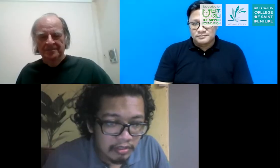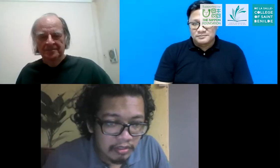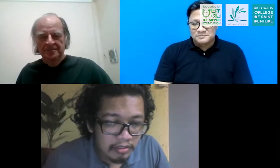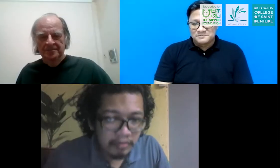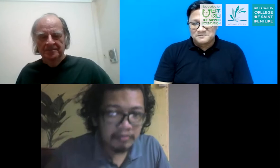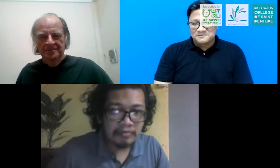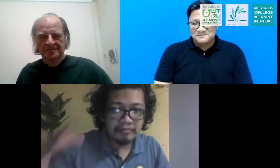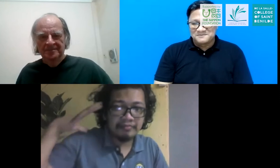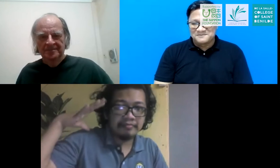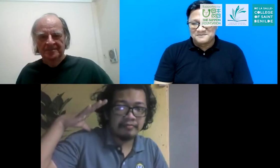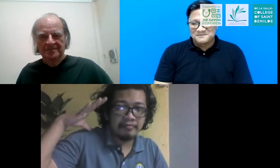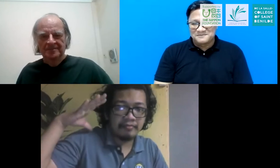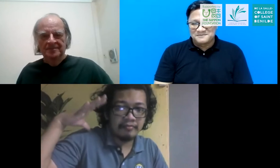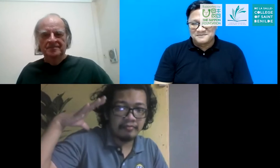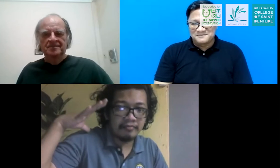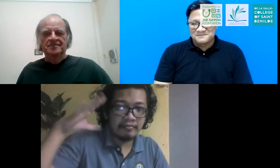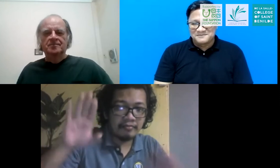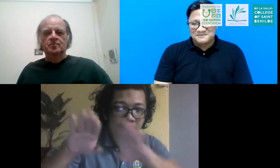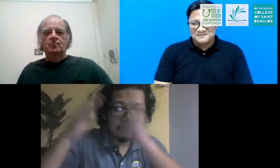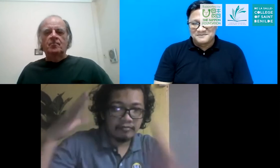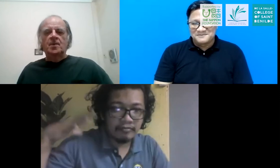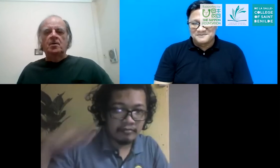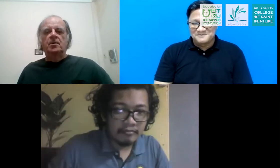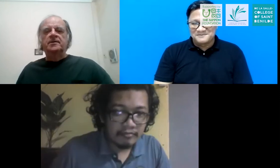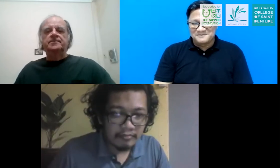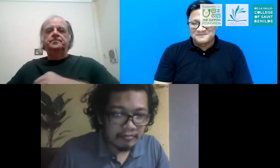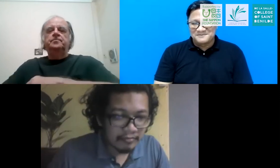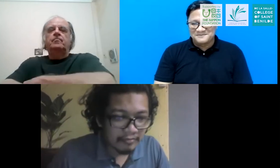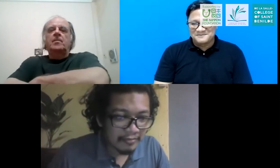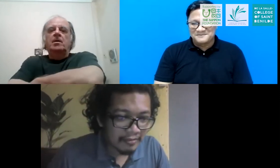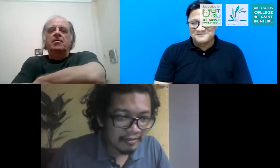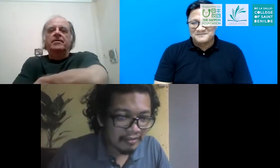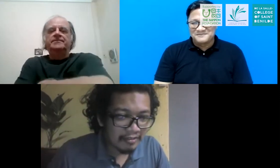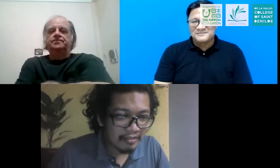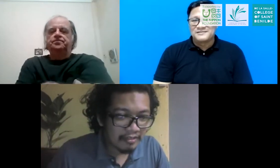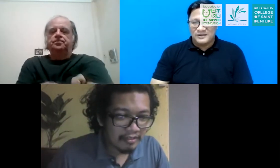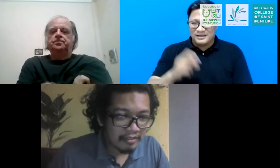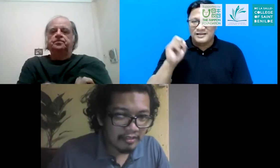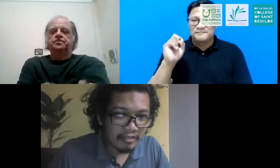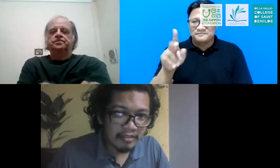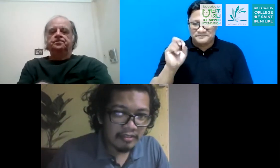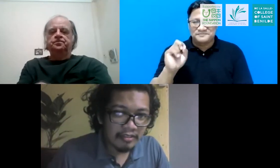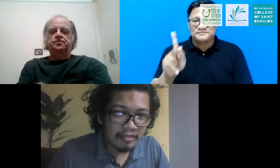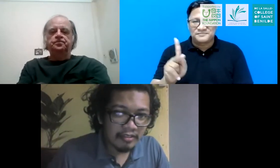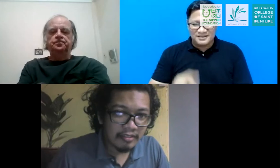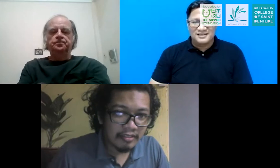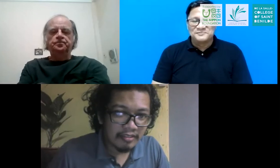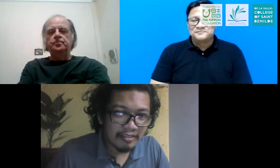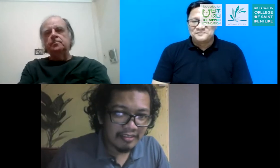He's just looking at his Benilde account for the email we Okay. sent. All right. Nat sent. Hold on.